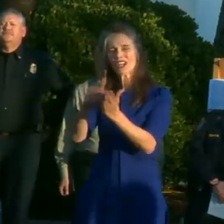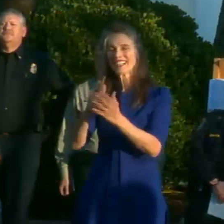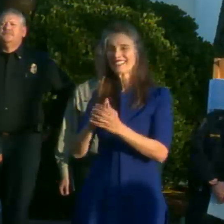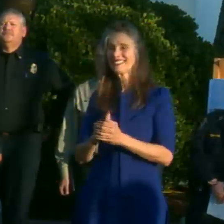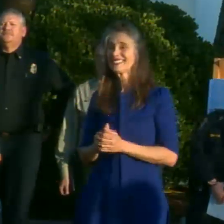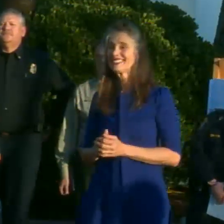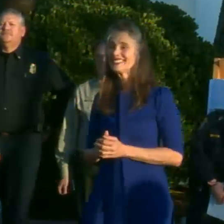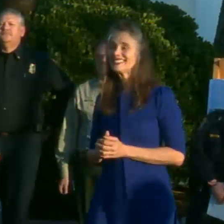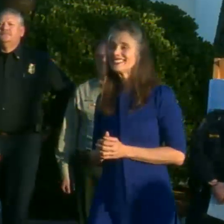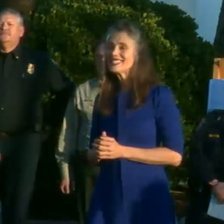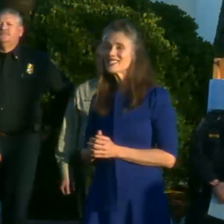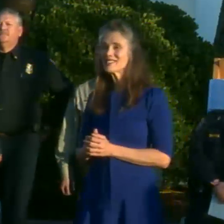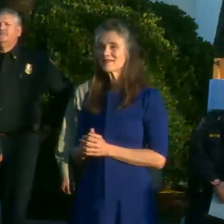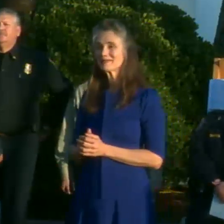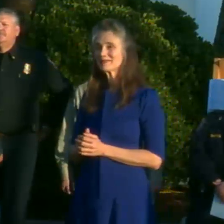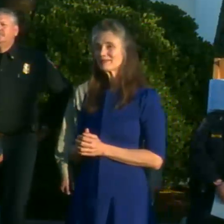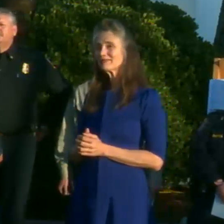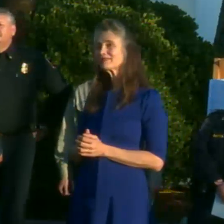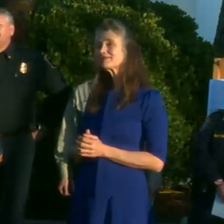KSBY.